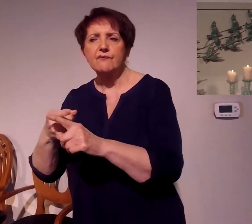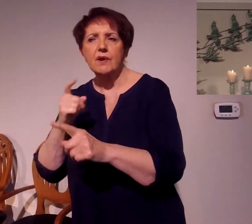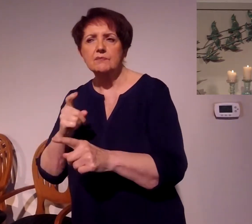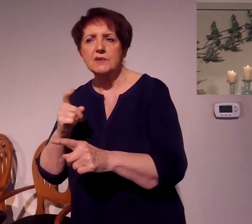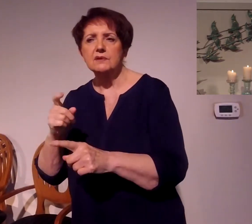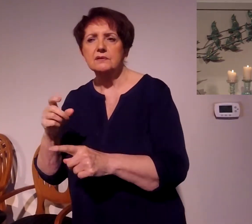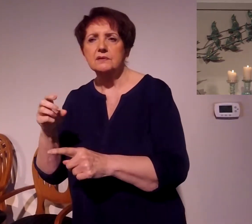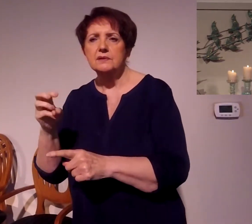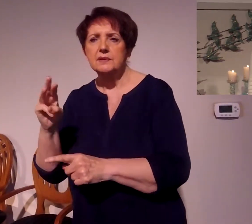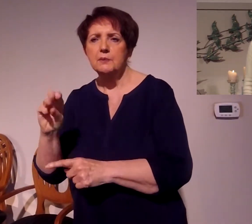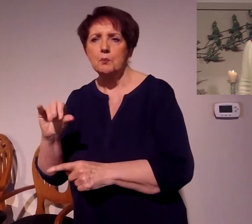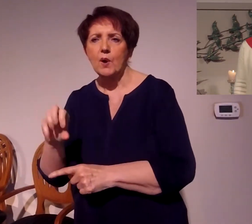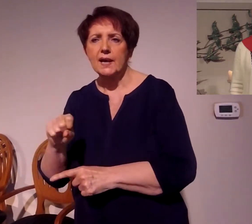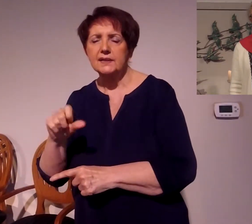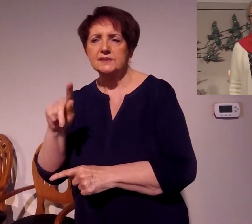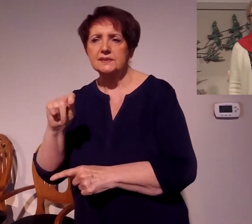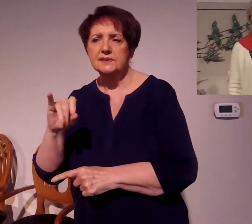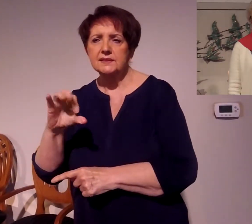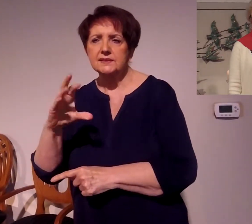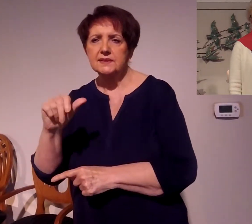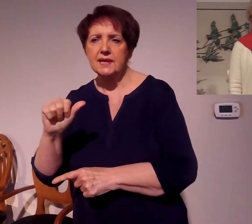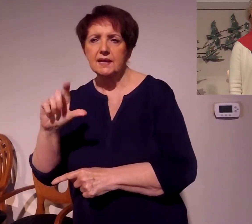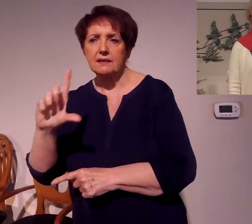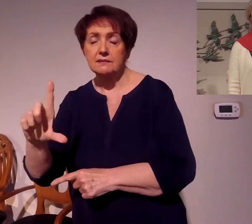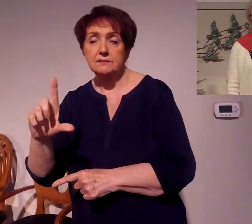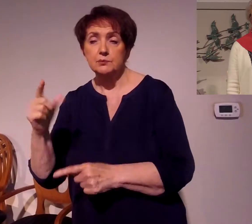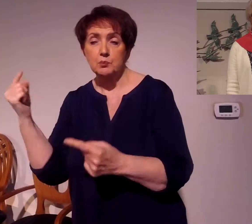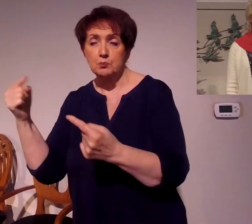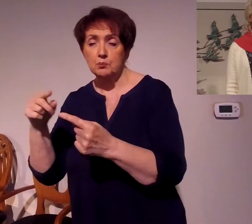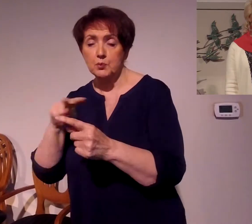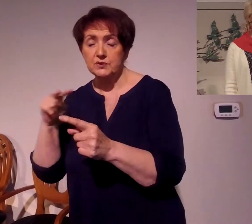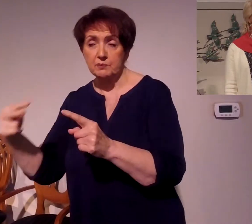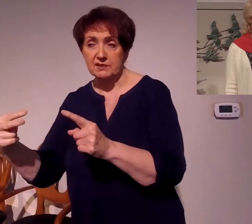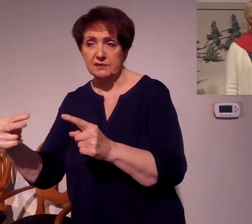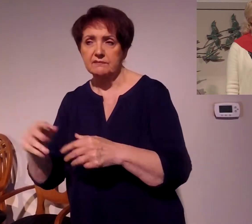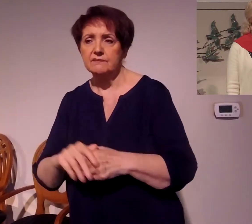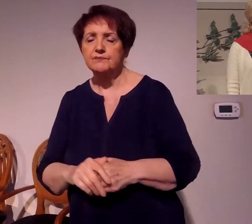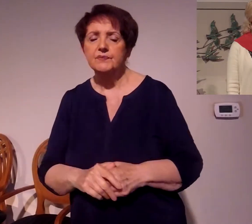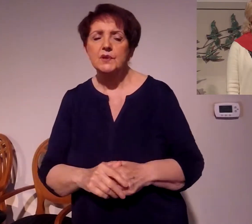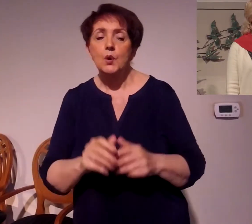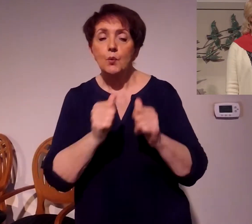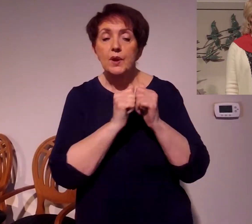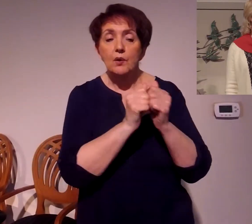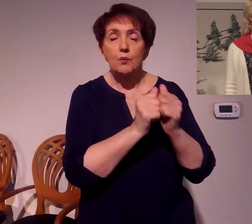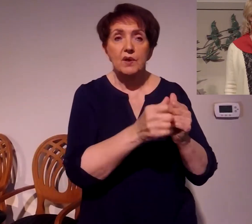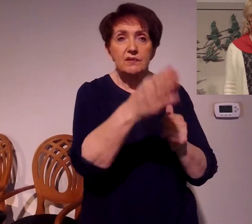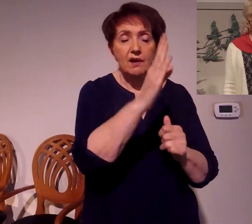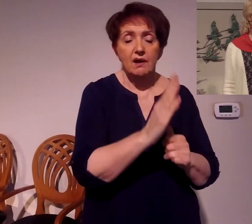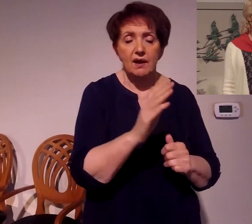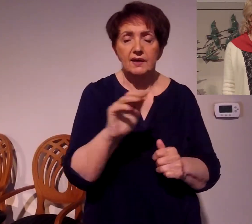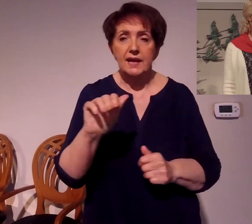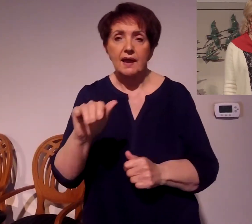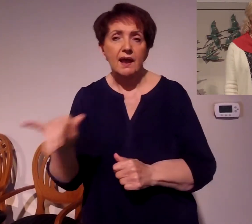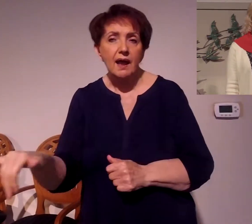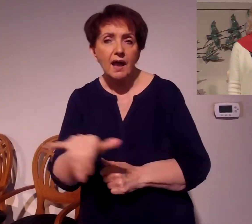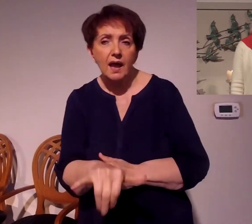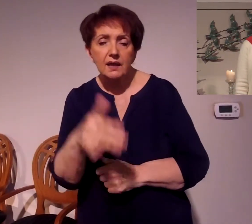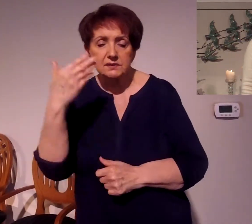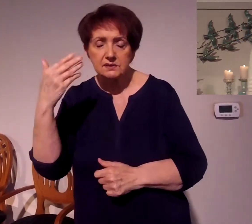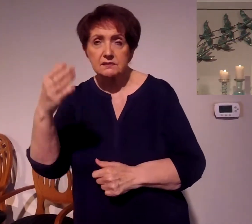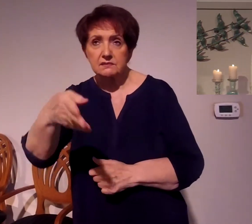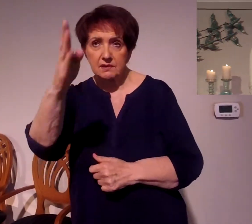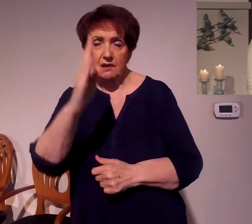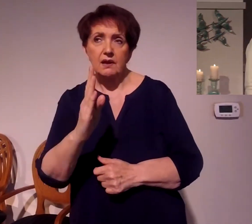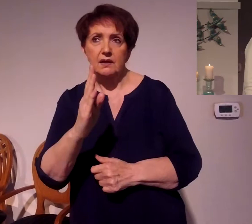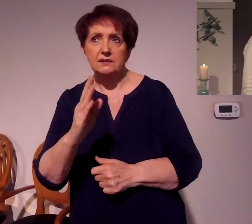that we are walking around with God, as the wholeness, as the oneness,